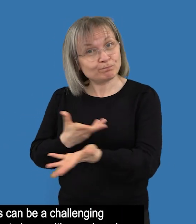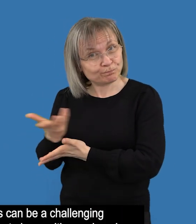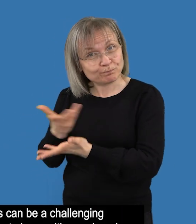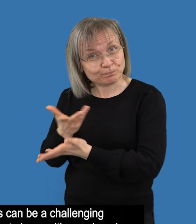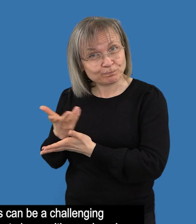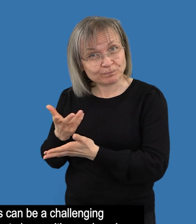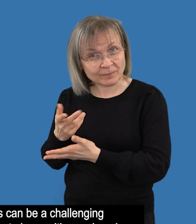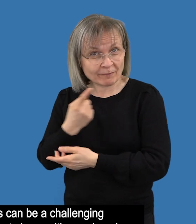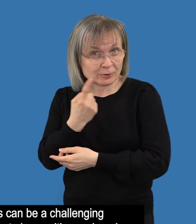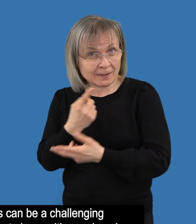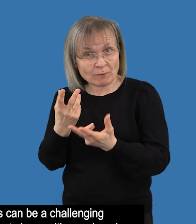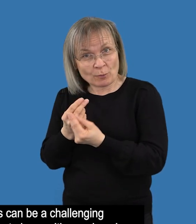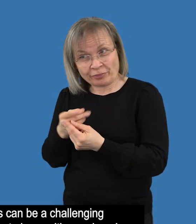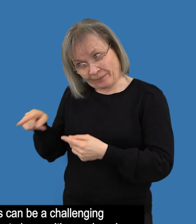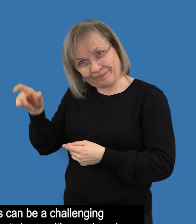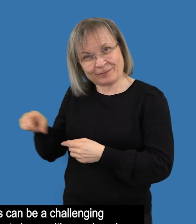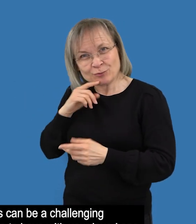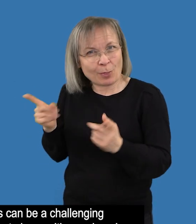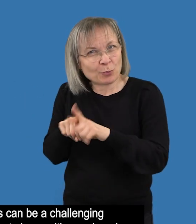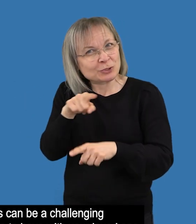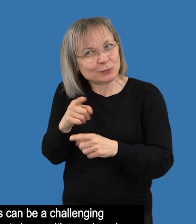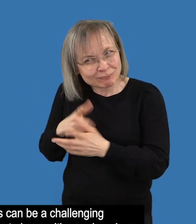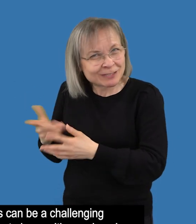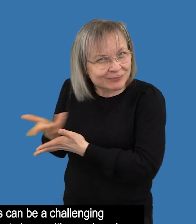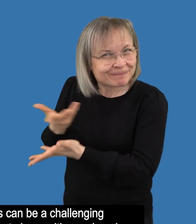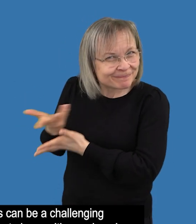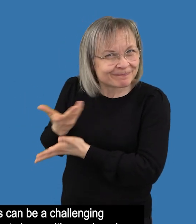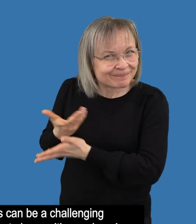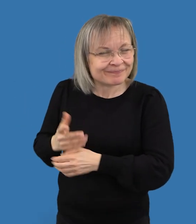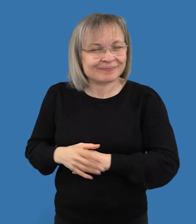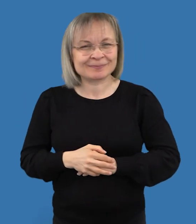This can be a challenging conversation to have with your loved one.